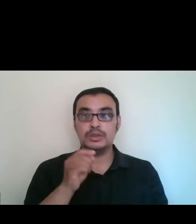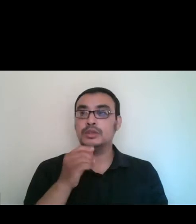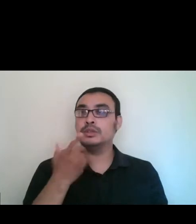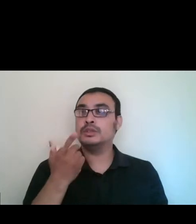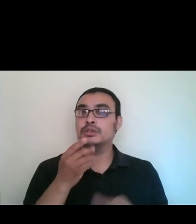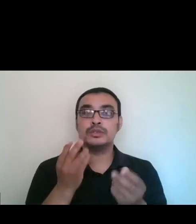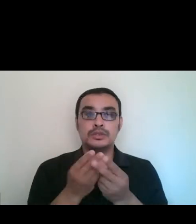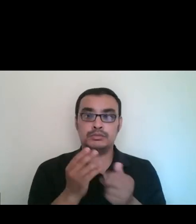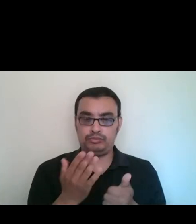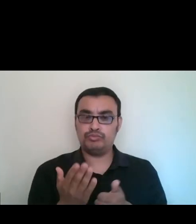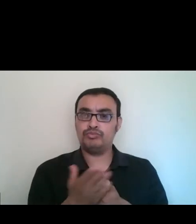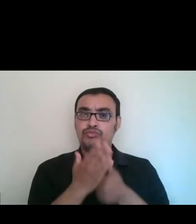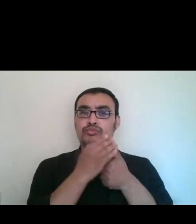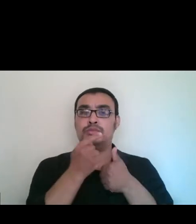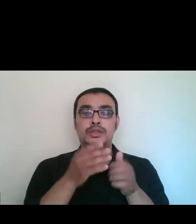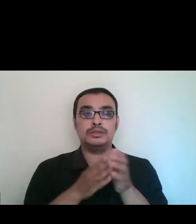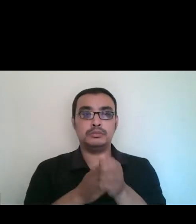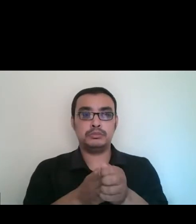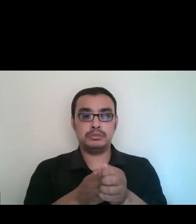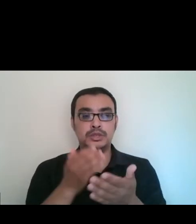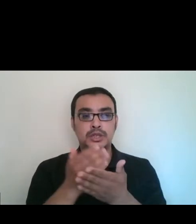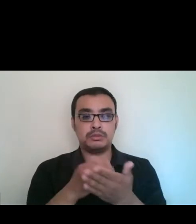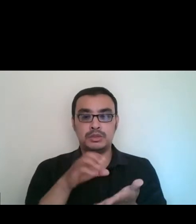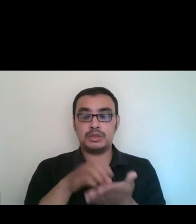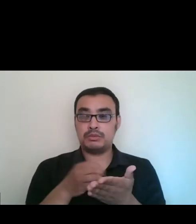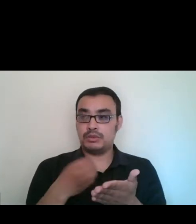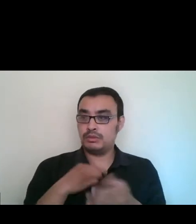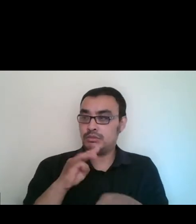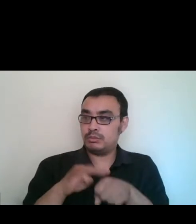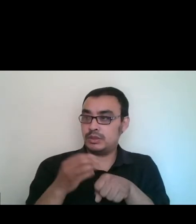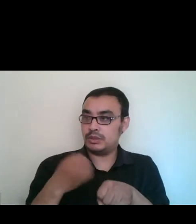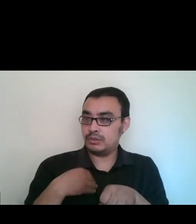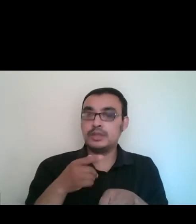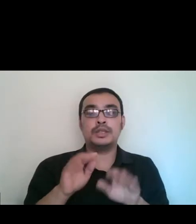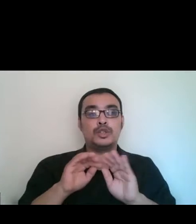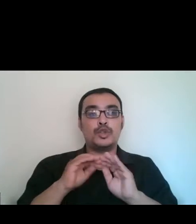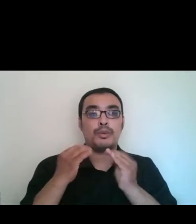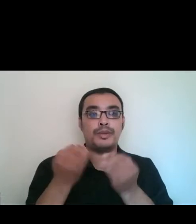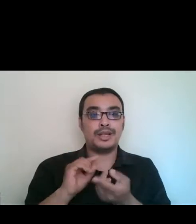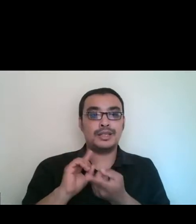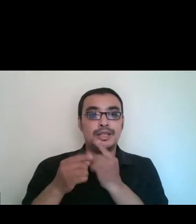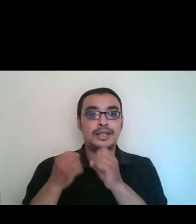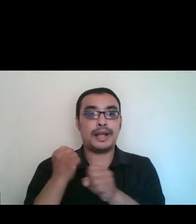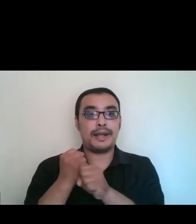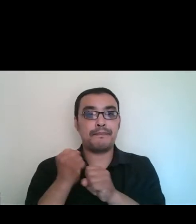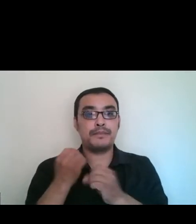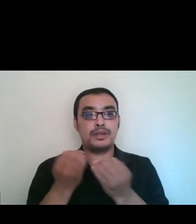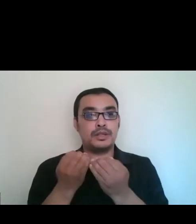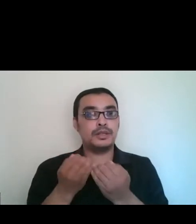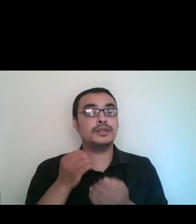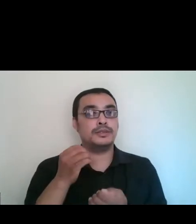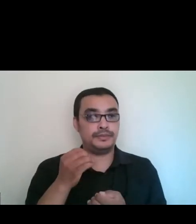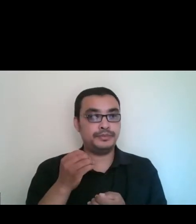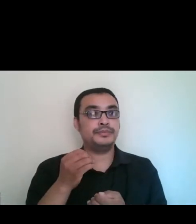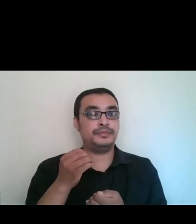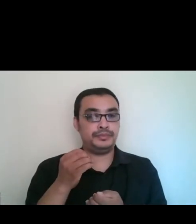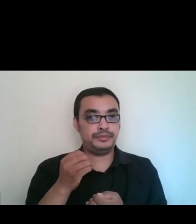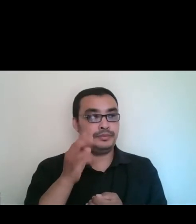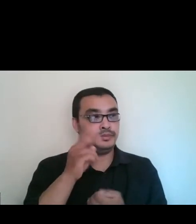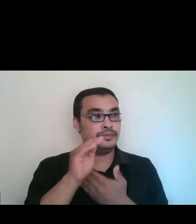me who wants to contribute positive change in the communities I work with. These are communities